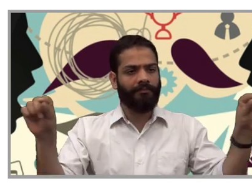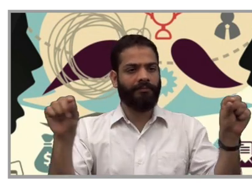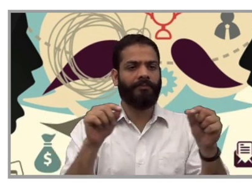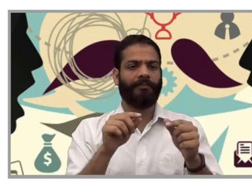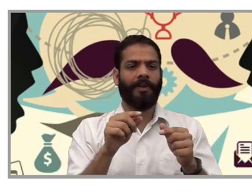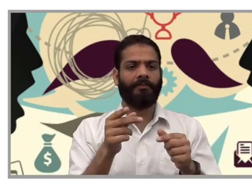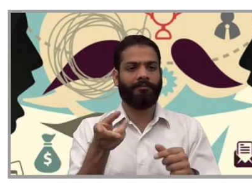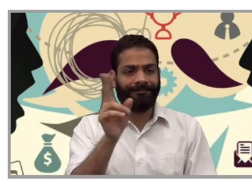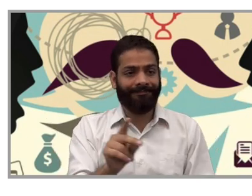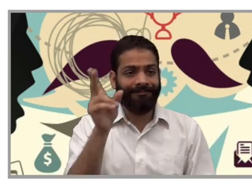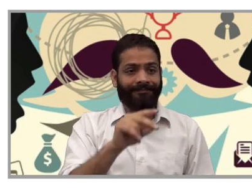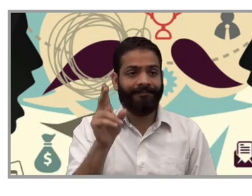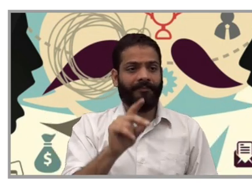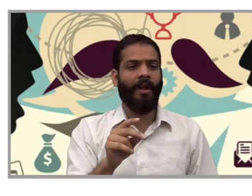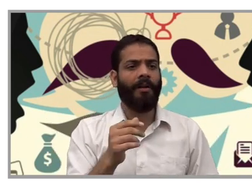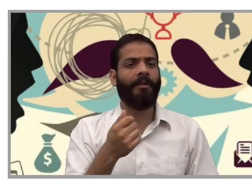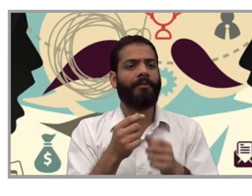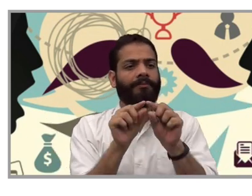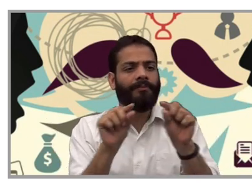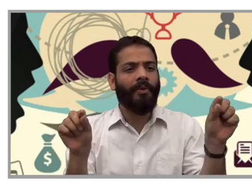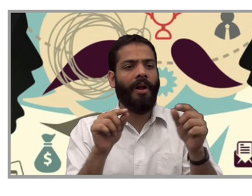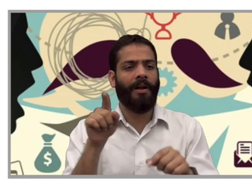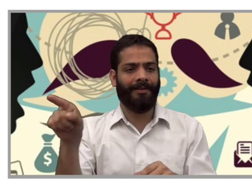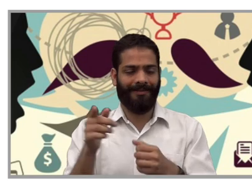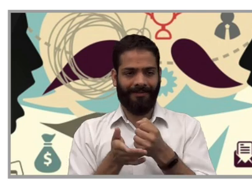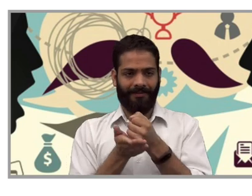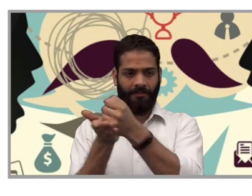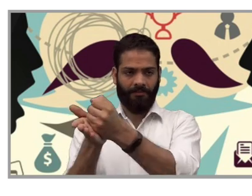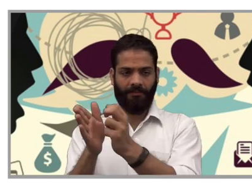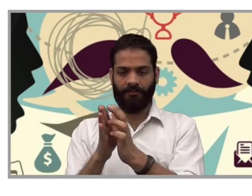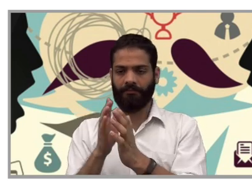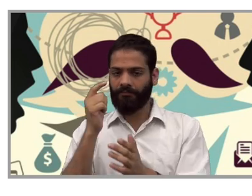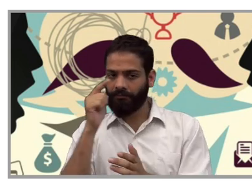For example, he helped Sita with books.